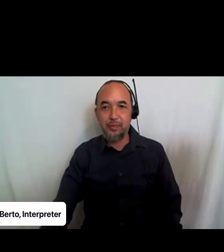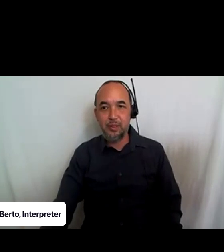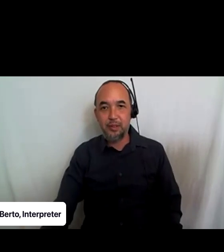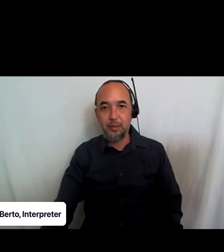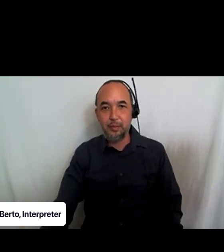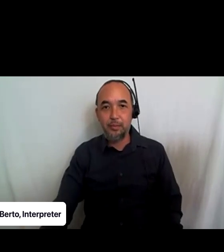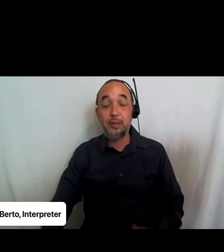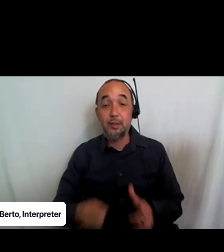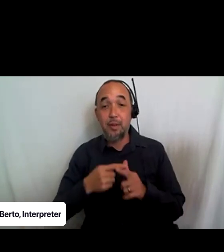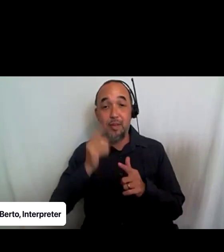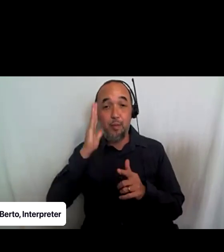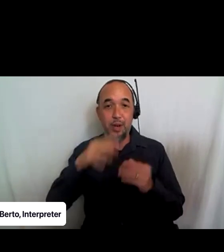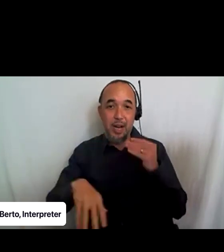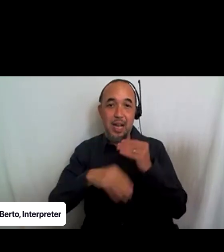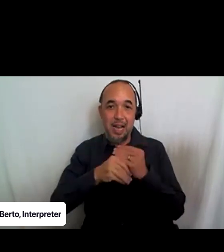our milk